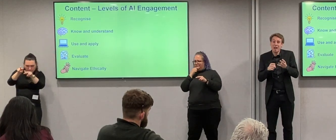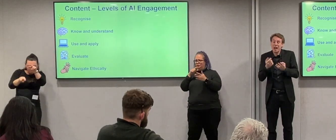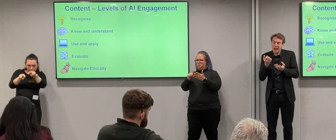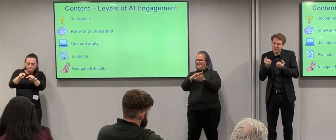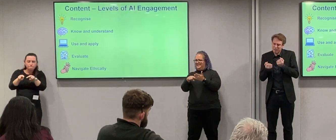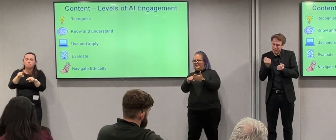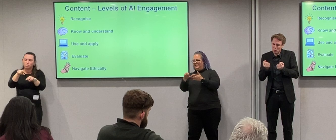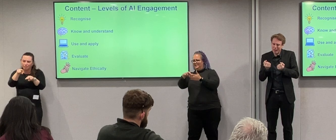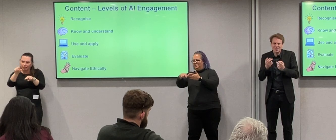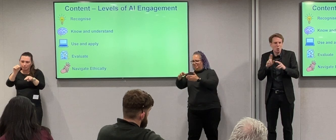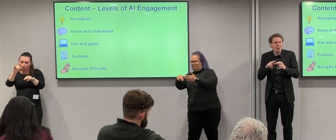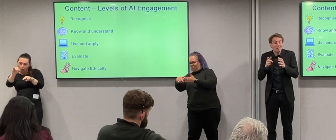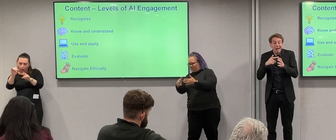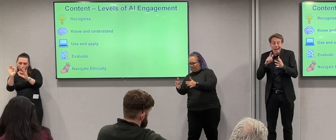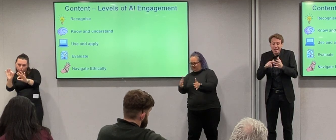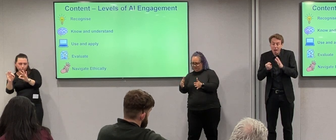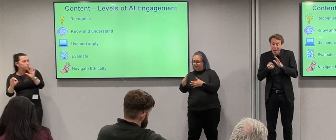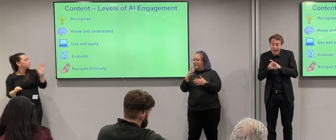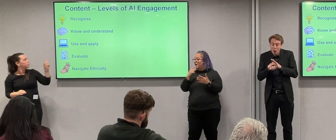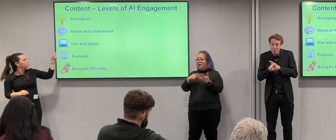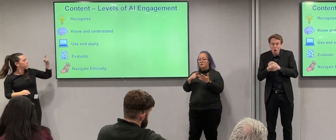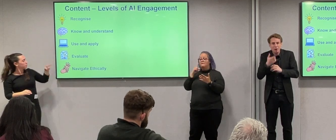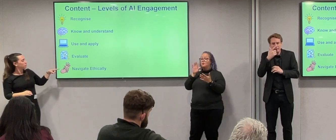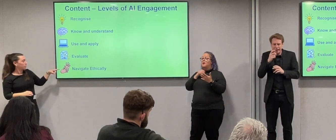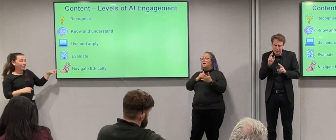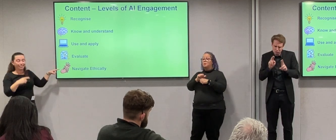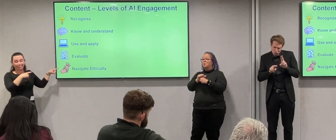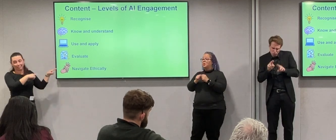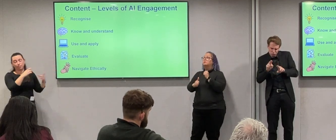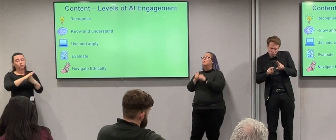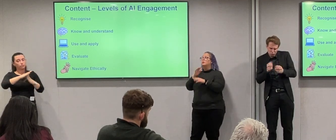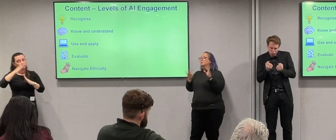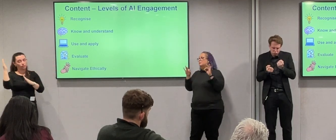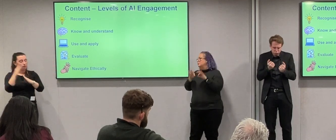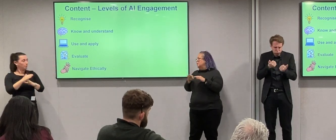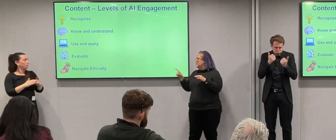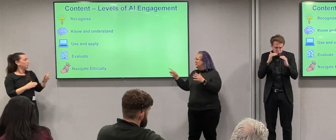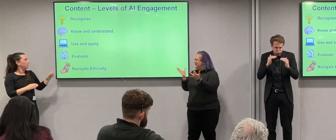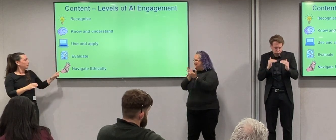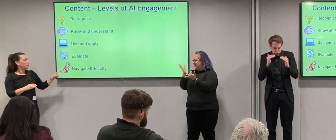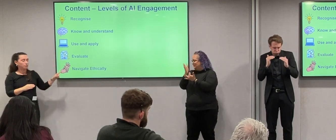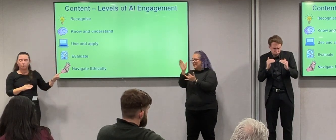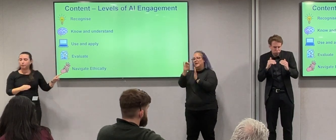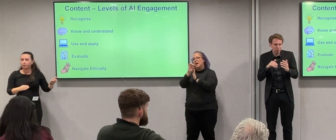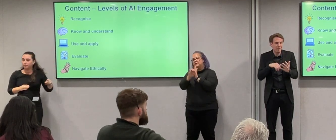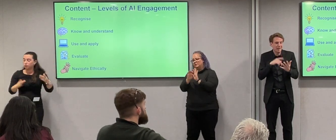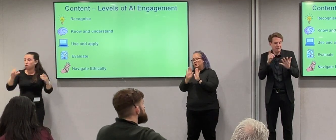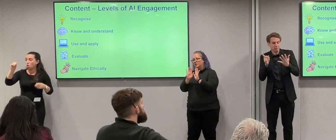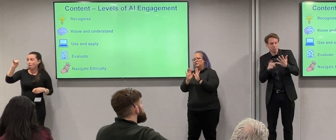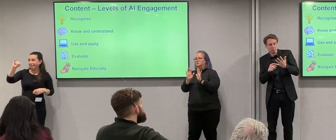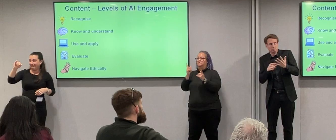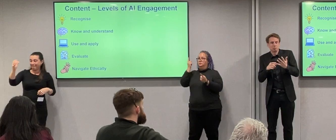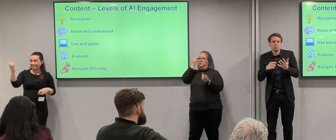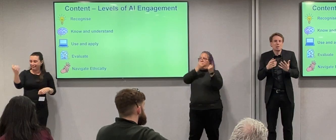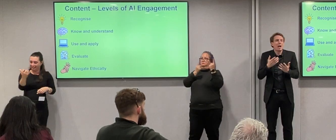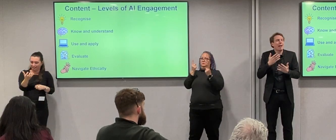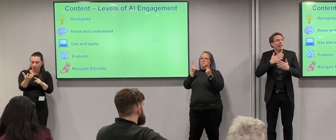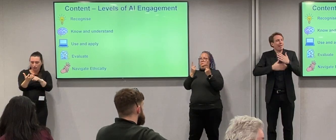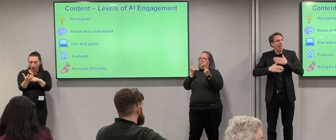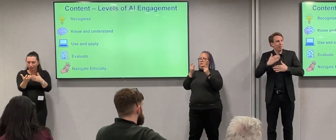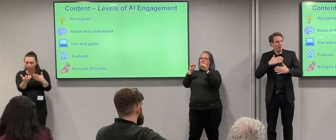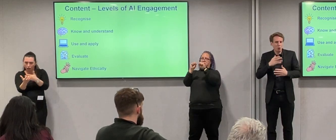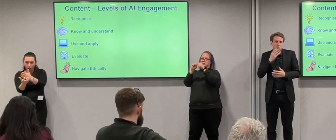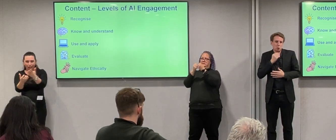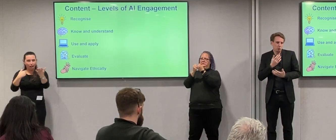of an AI, and for the piece of work that we're doing, the most important one being navigate ethically, so thinking about what